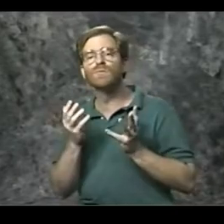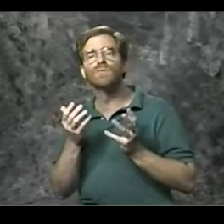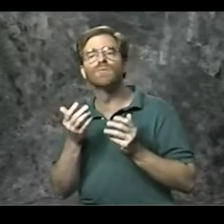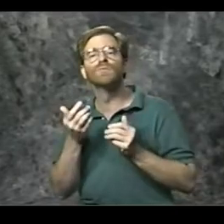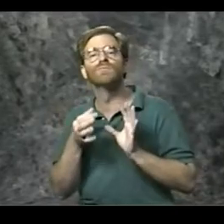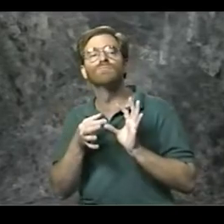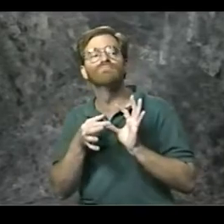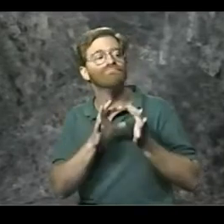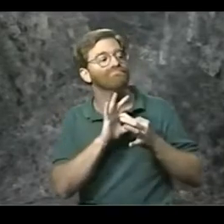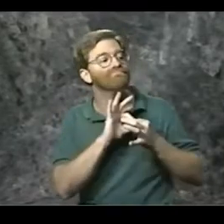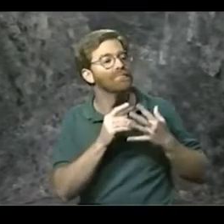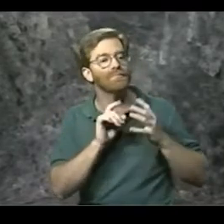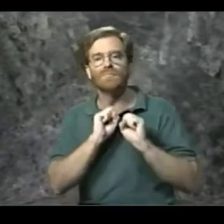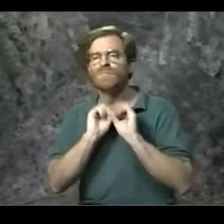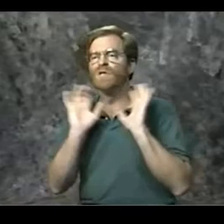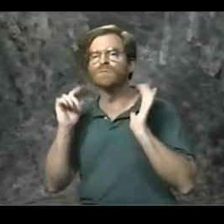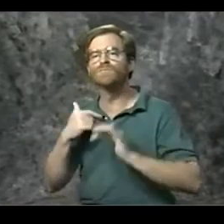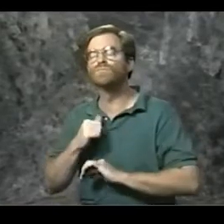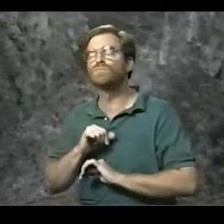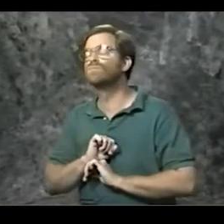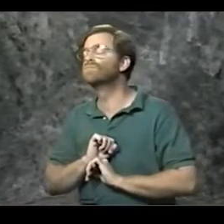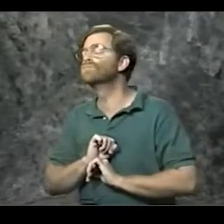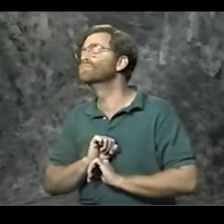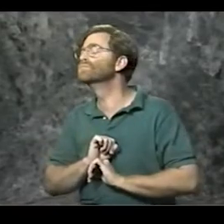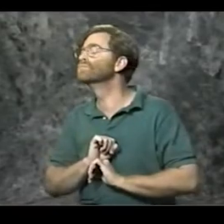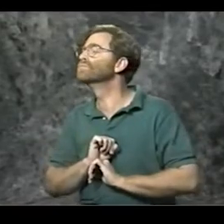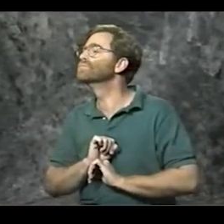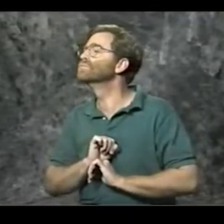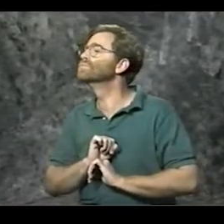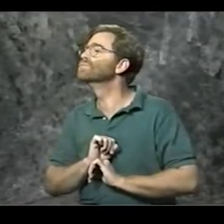And I just kept on staring at it and trying to mind my P's and Q's.